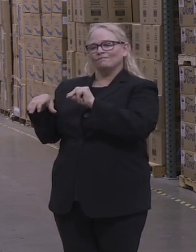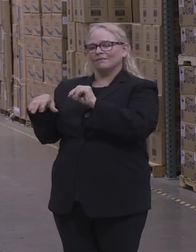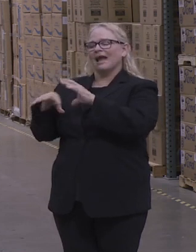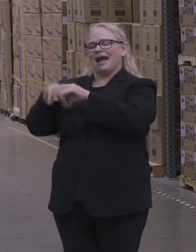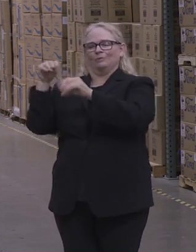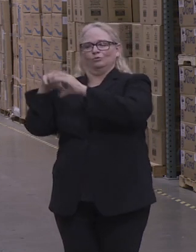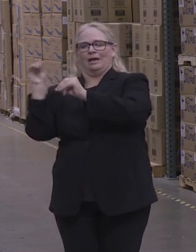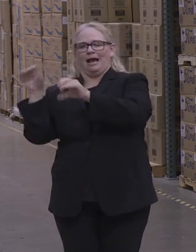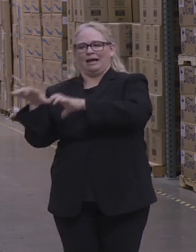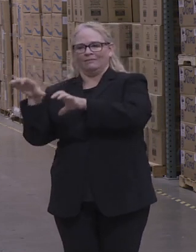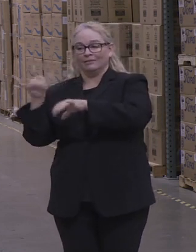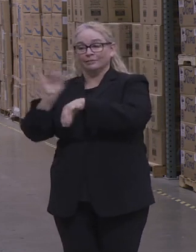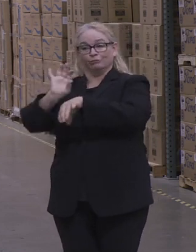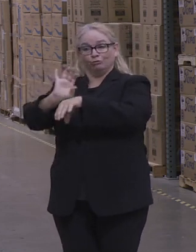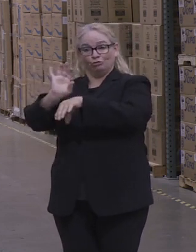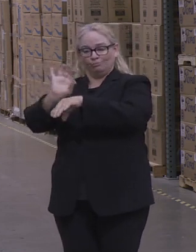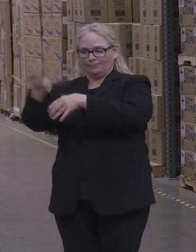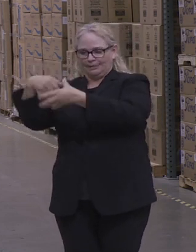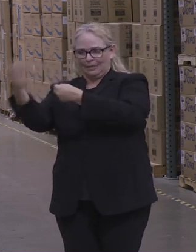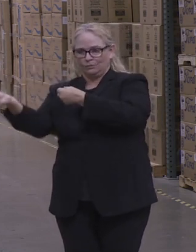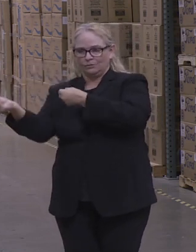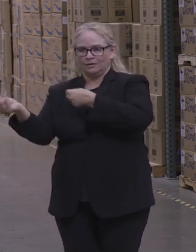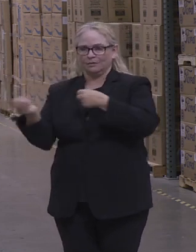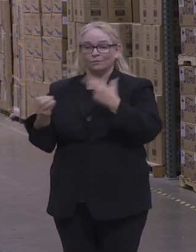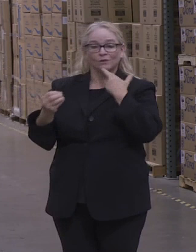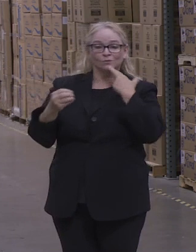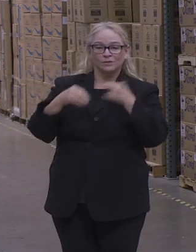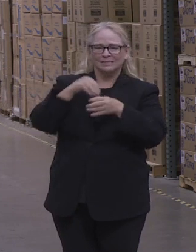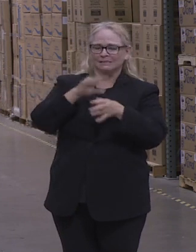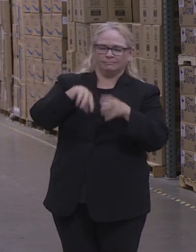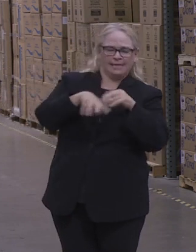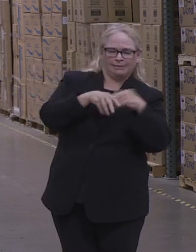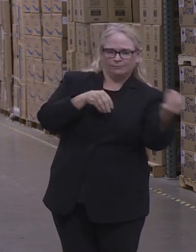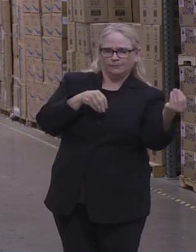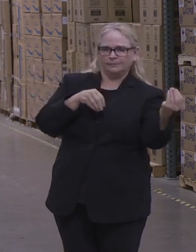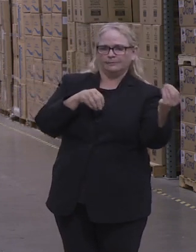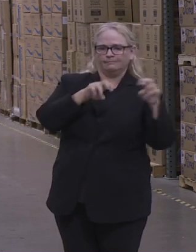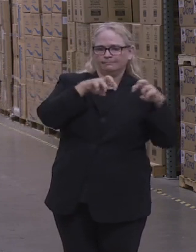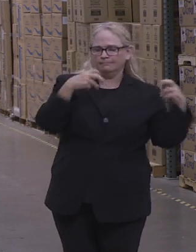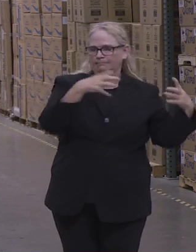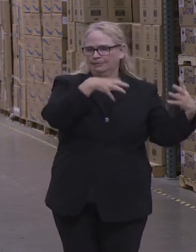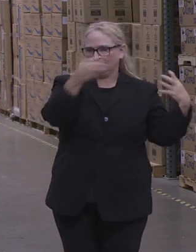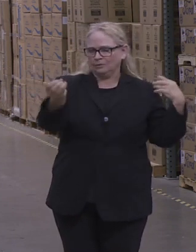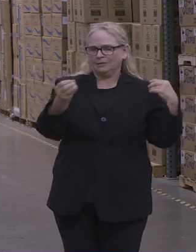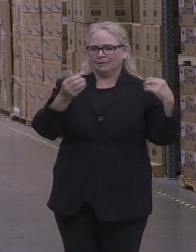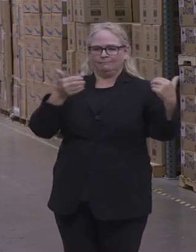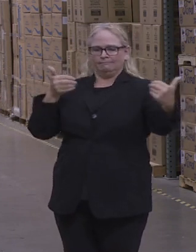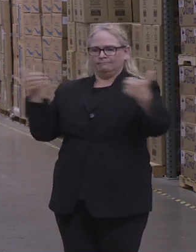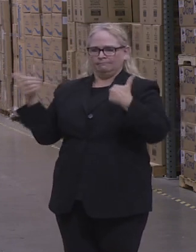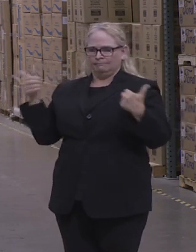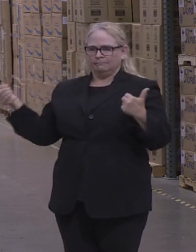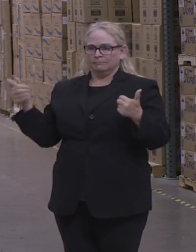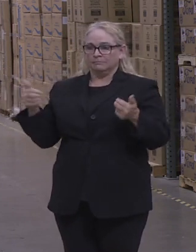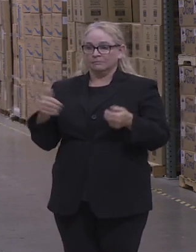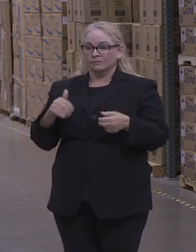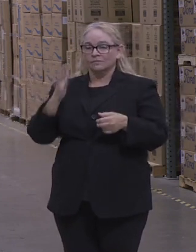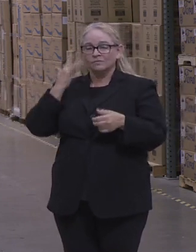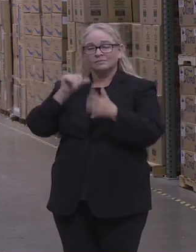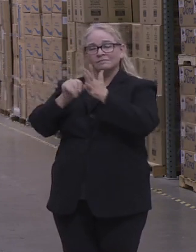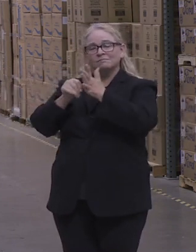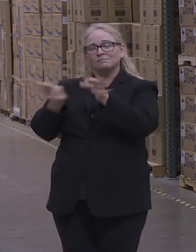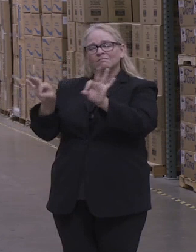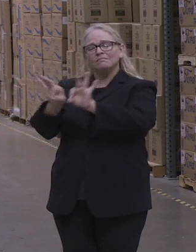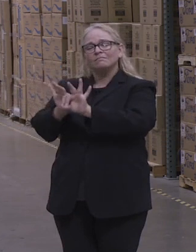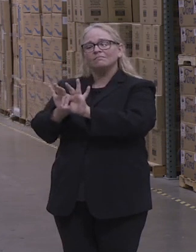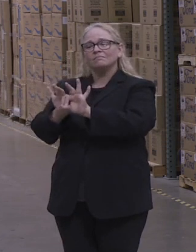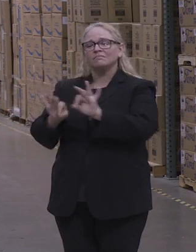activities like restaurants, moving them into the outdoors, and why that was important. All in